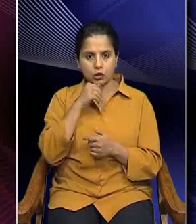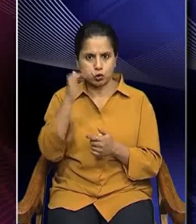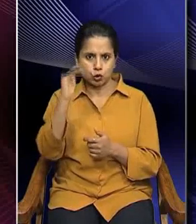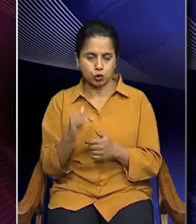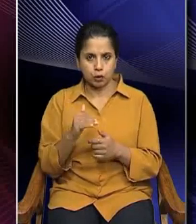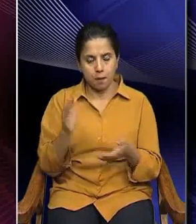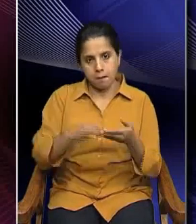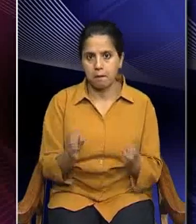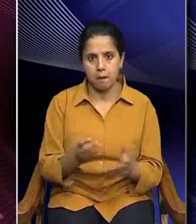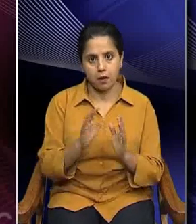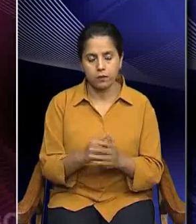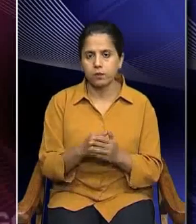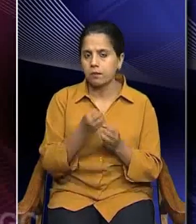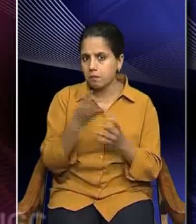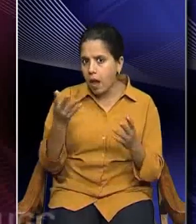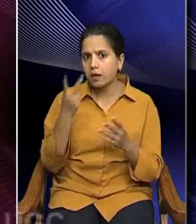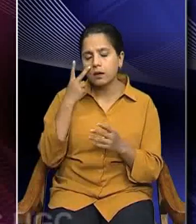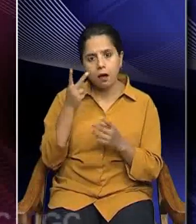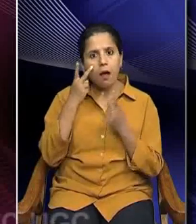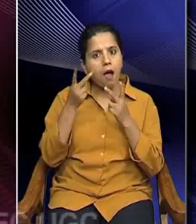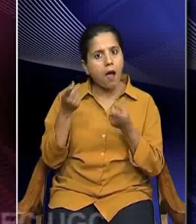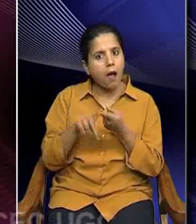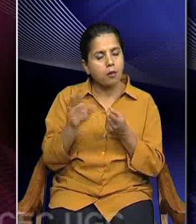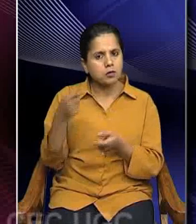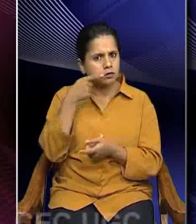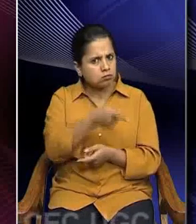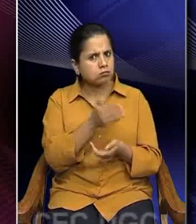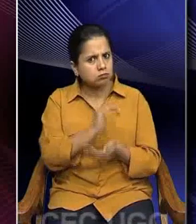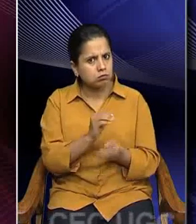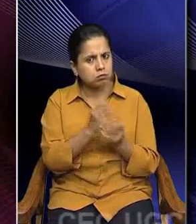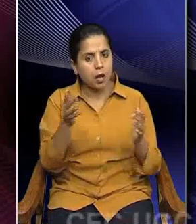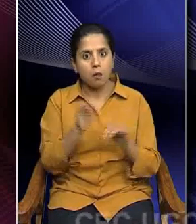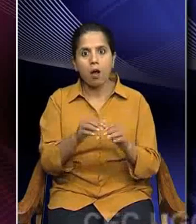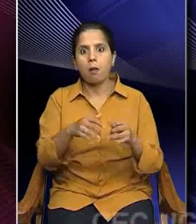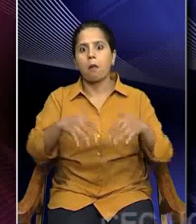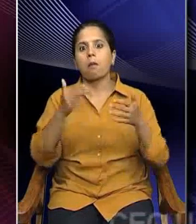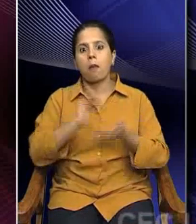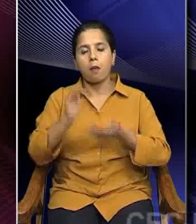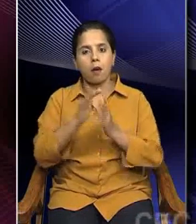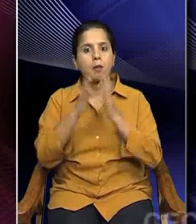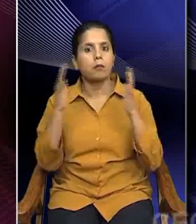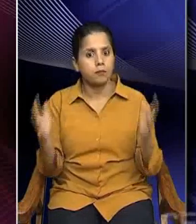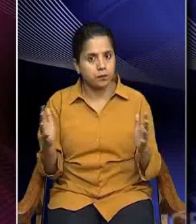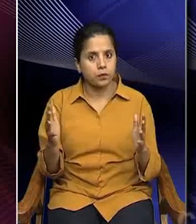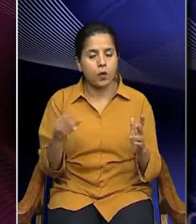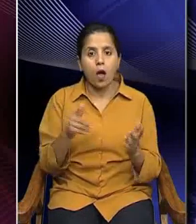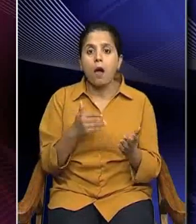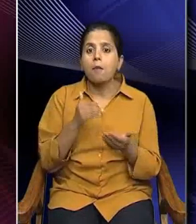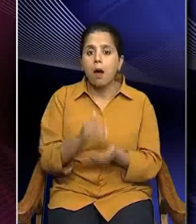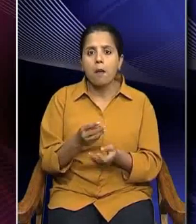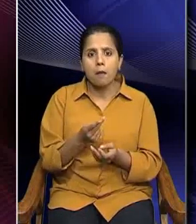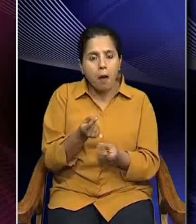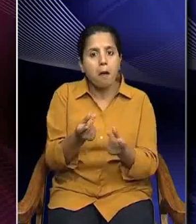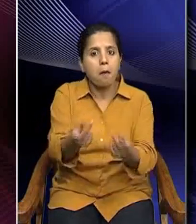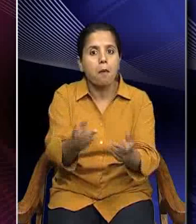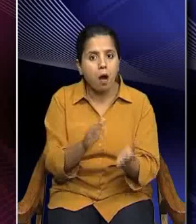many cases it has been observed that they tend to have children, large number of children, and the spacing between the birth happens to be